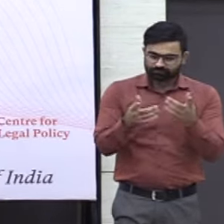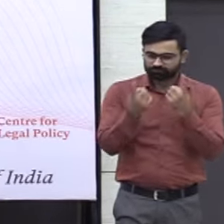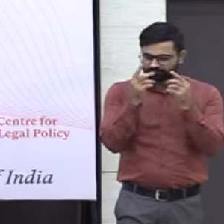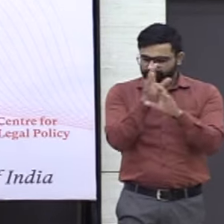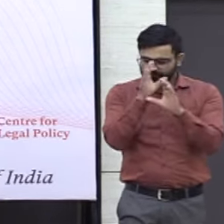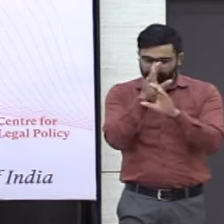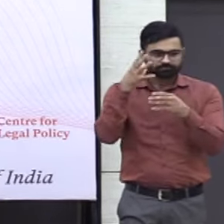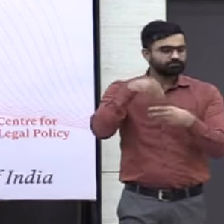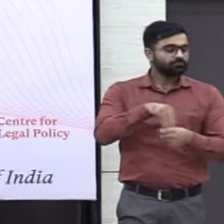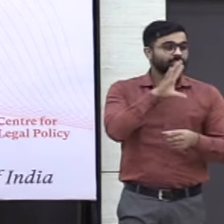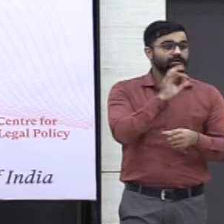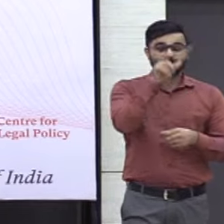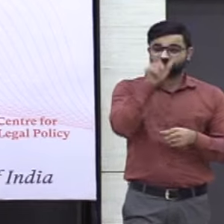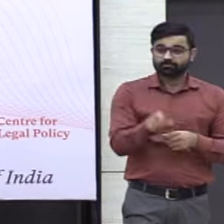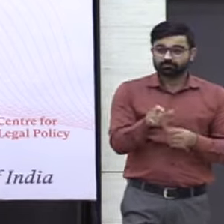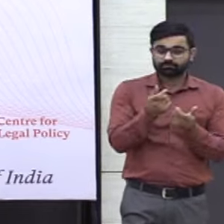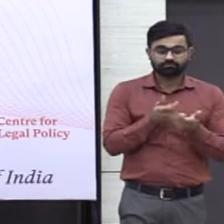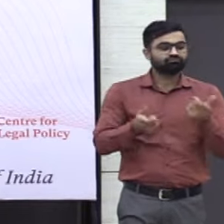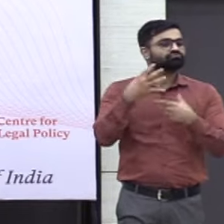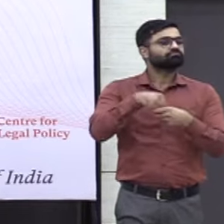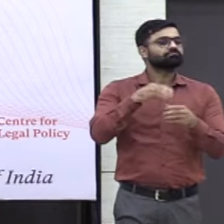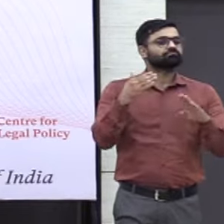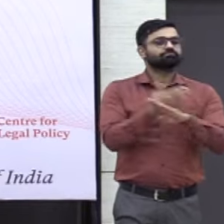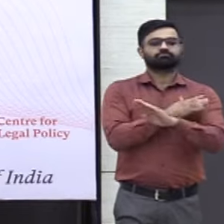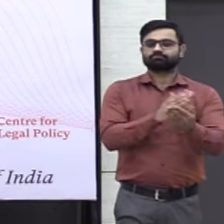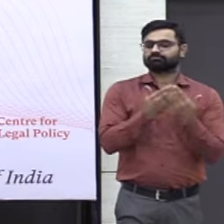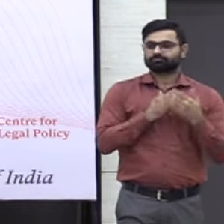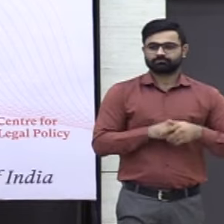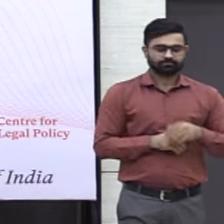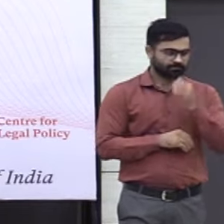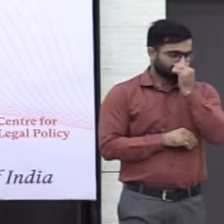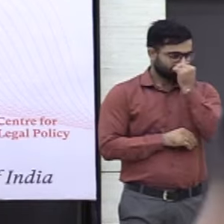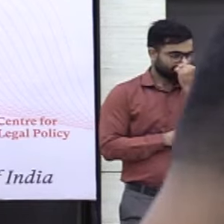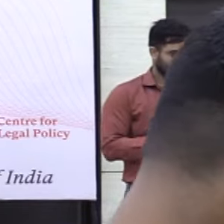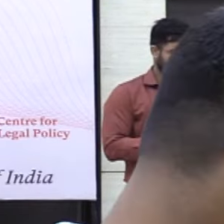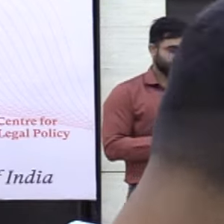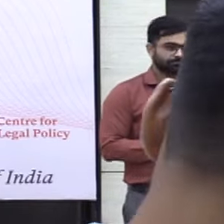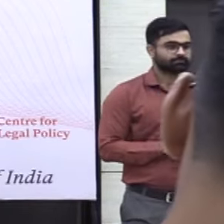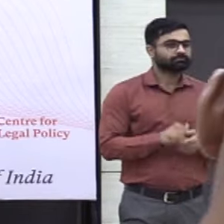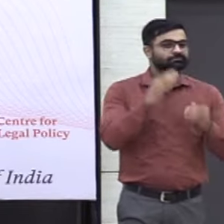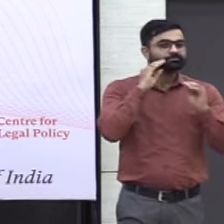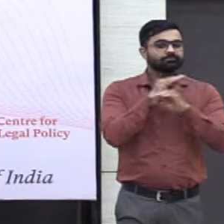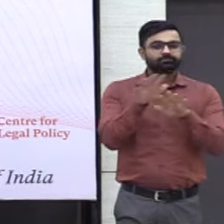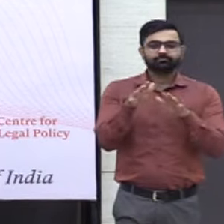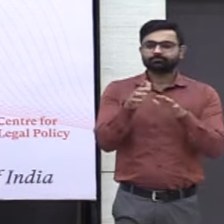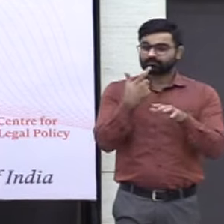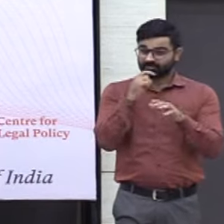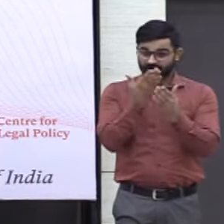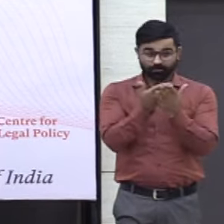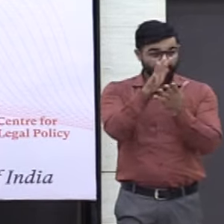suspicion that such person has committed the said offense. Now, how will he, the information is in the